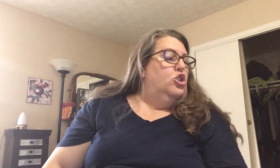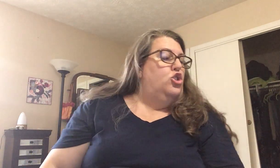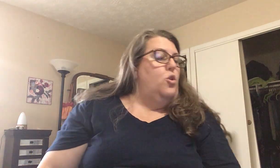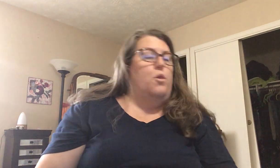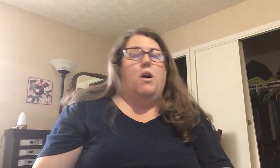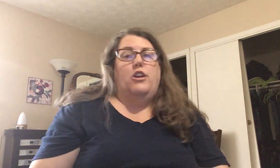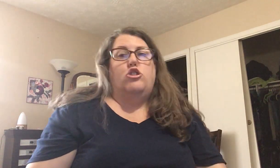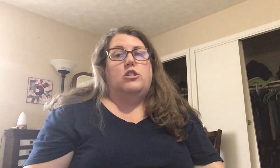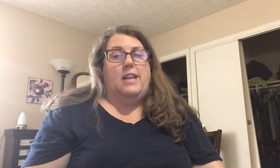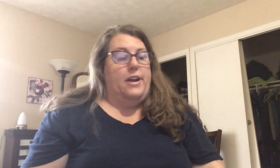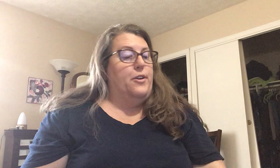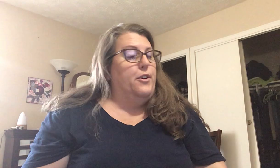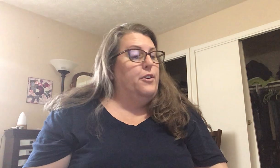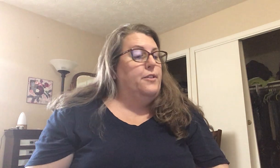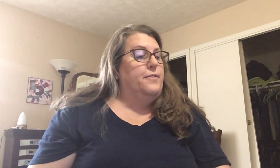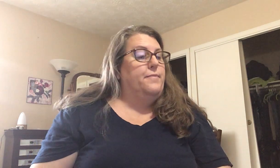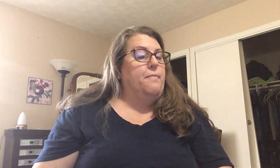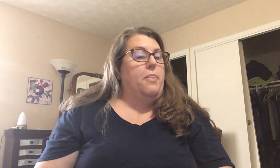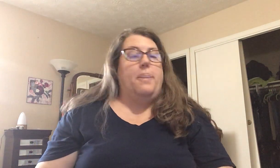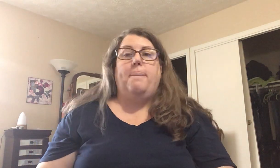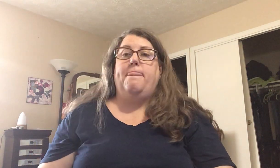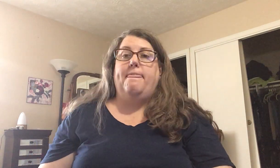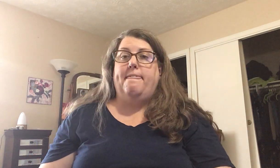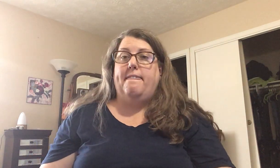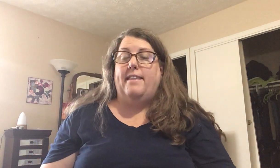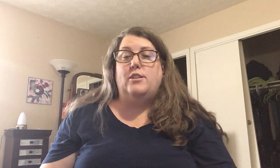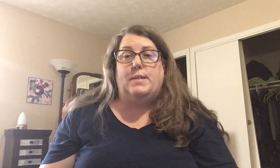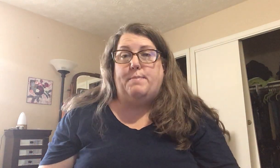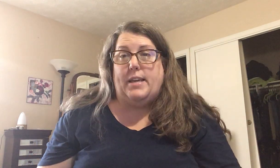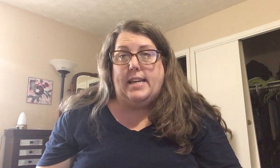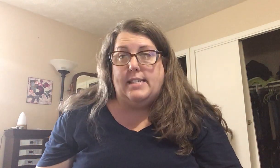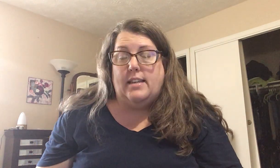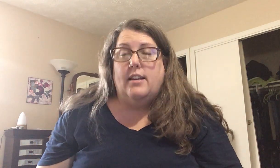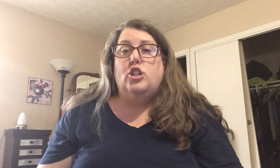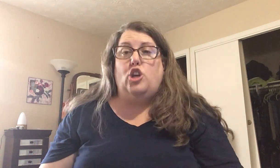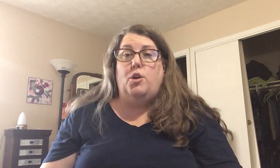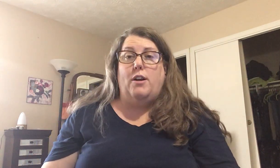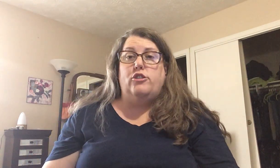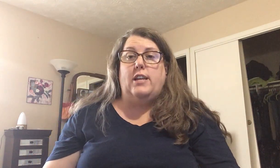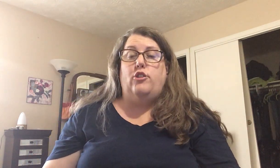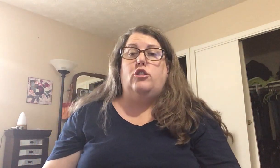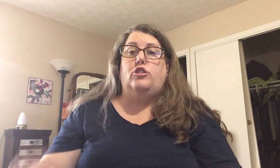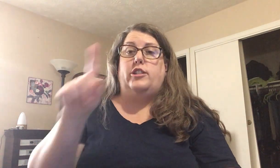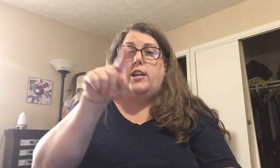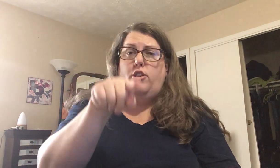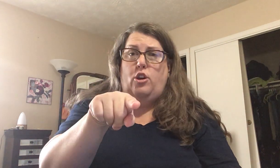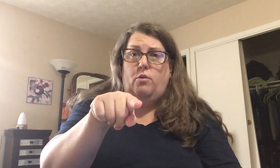Do you understand her? This one's pretty easy. Do you understand her? You should say, you